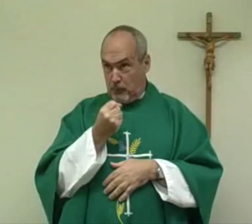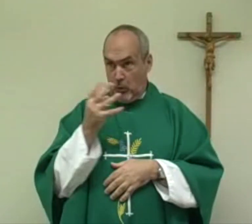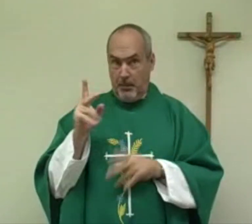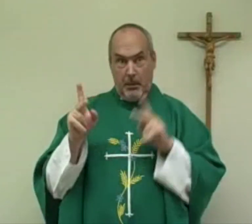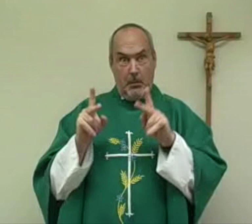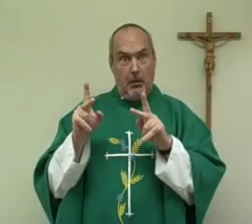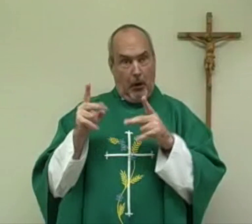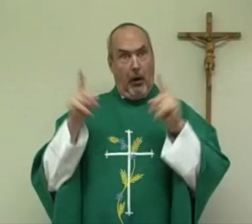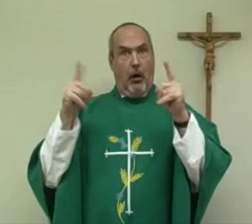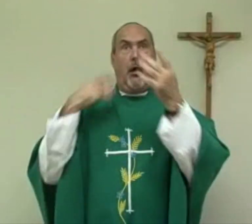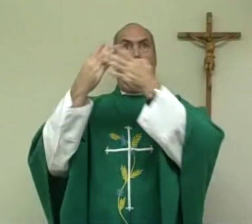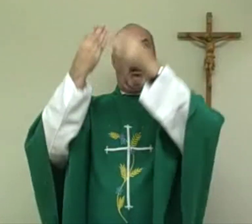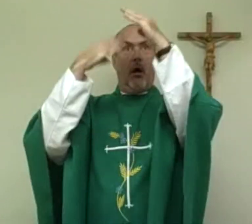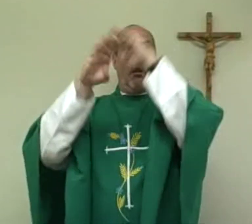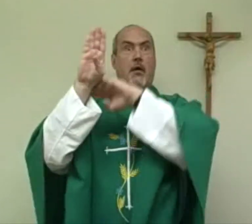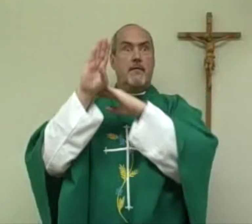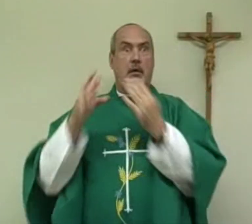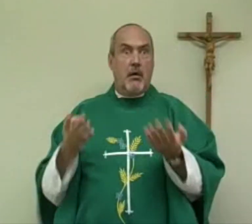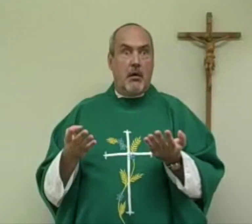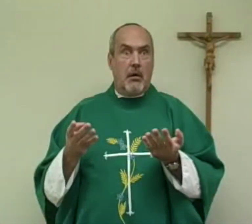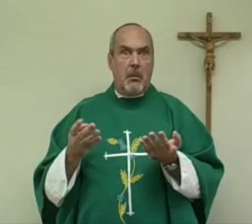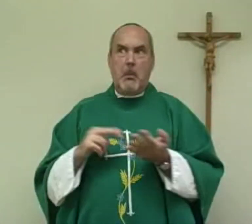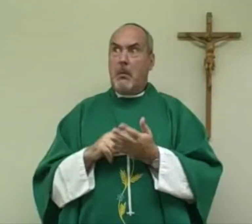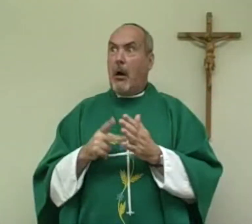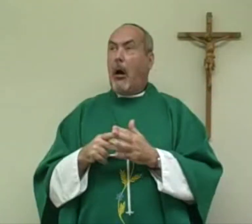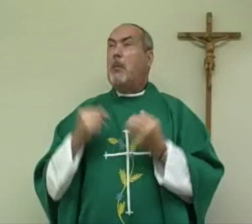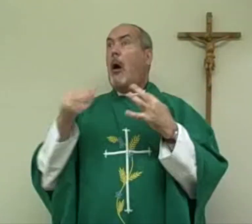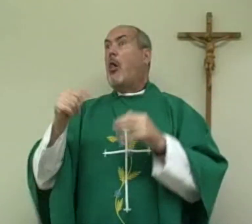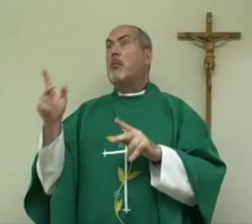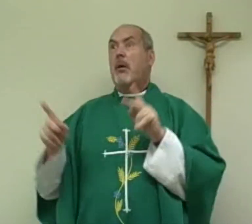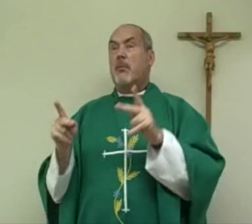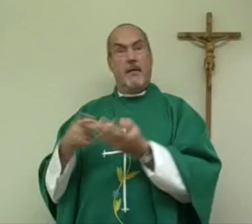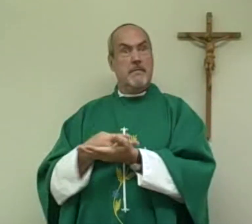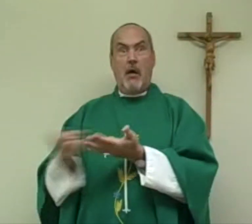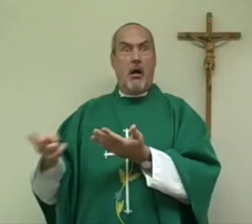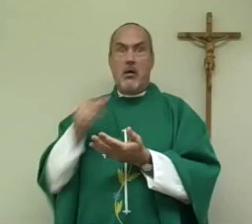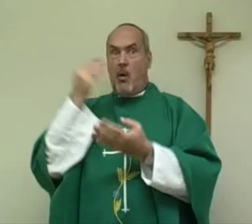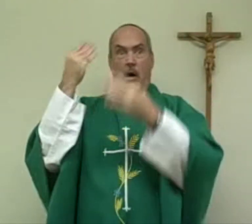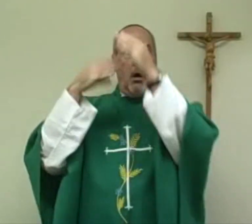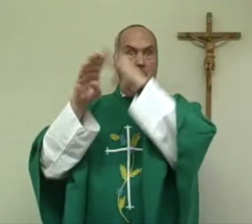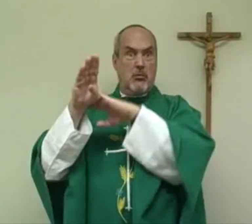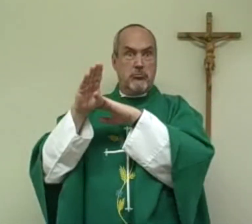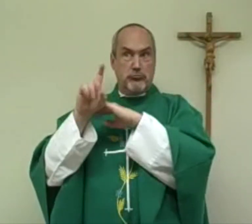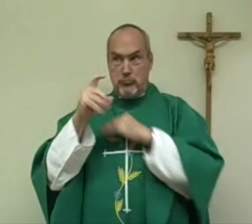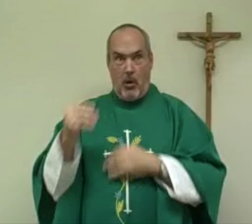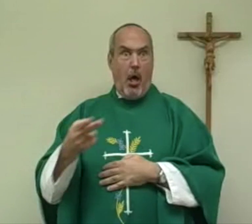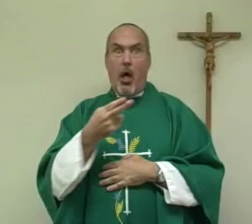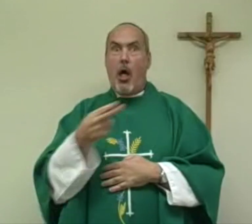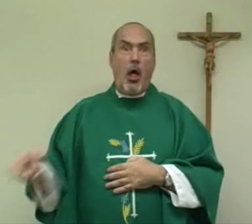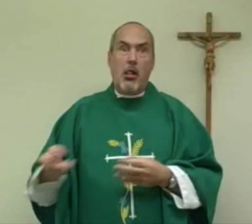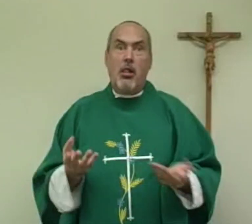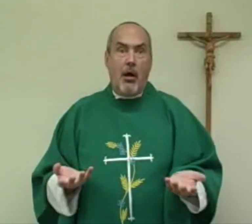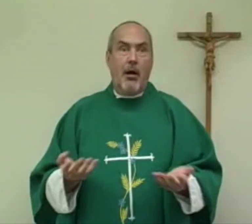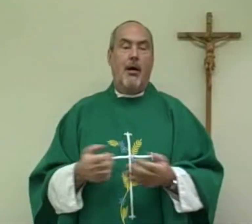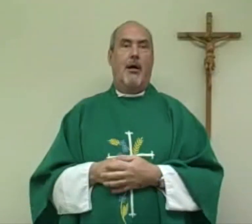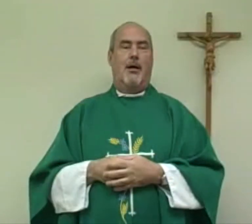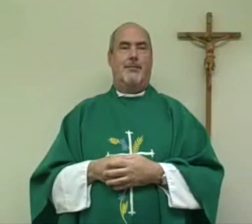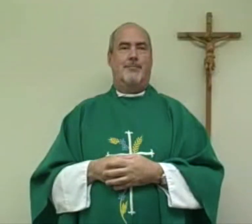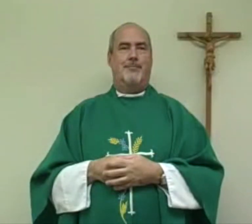won't. Is it true that some people will get into heaven while that means others won't? That they'll end up in